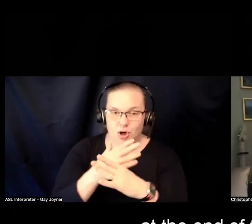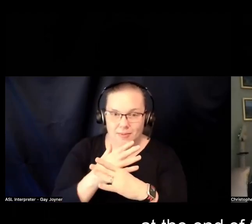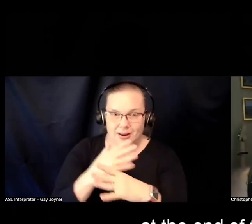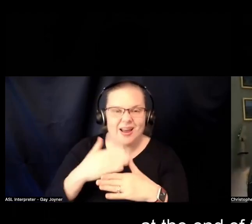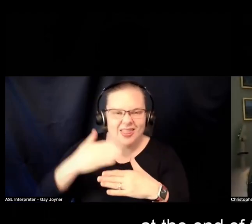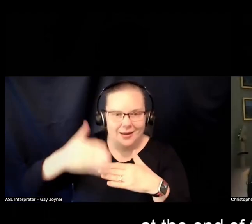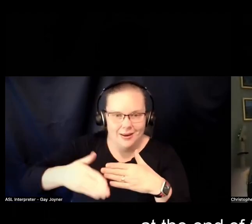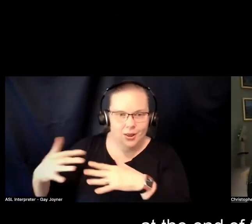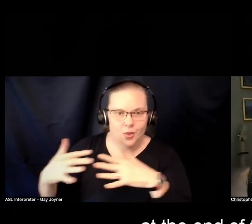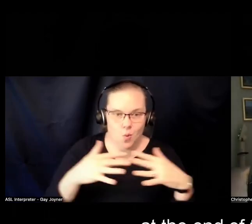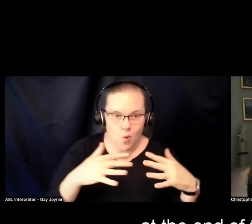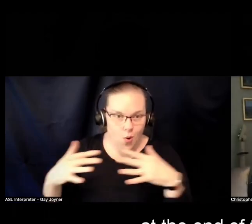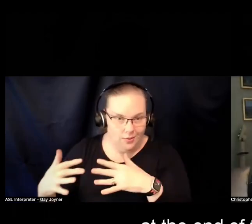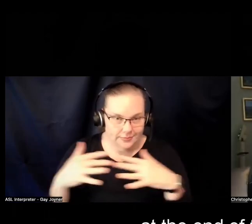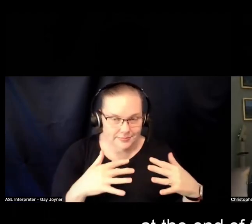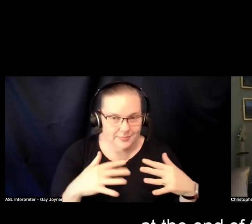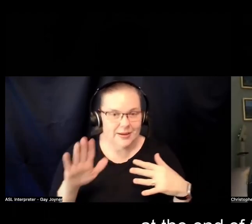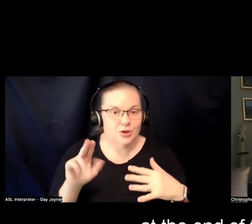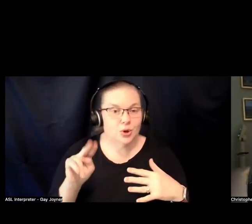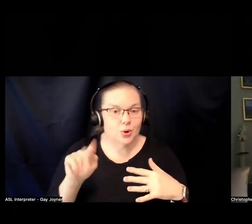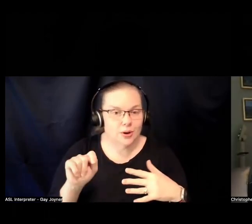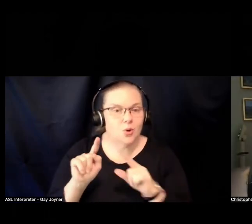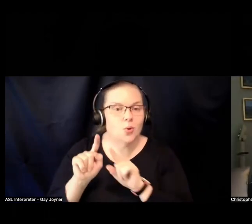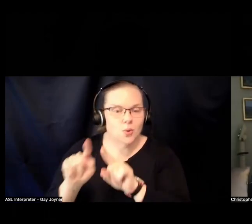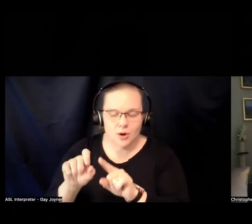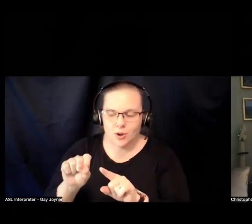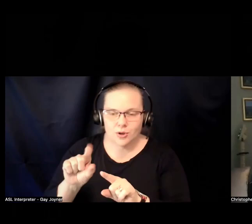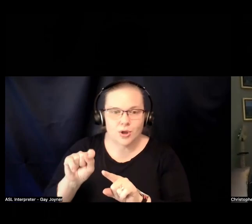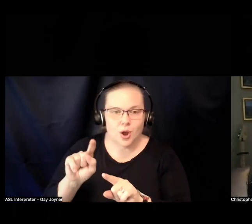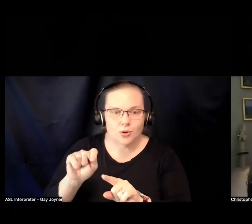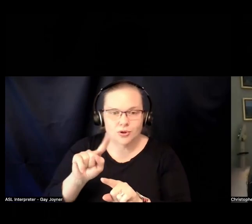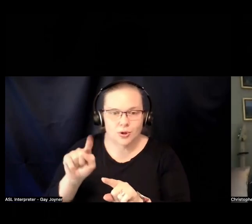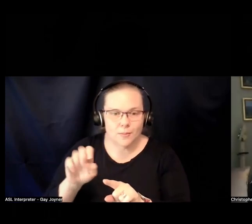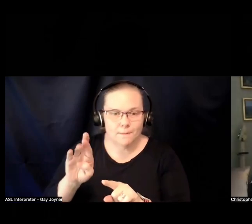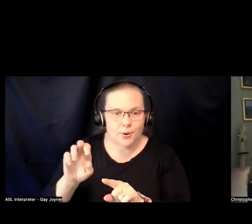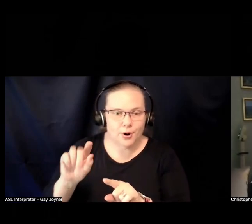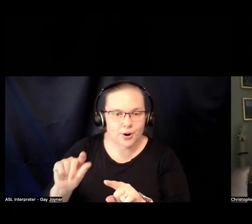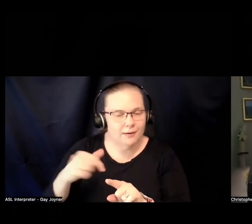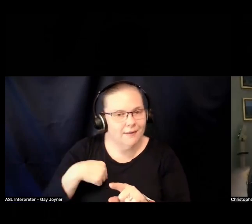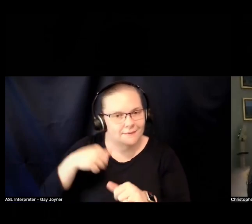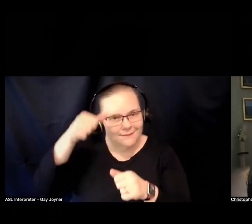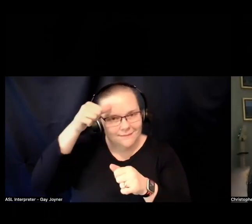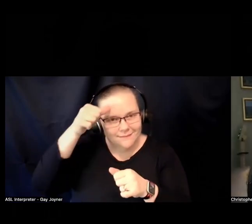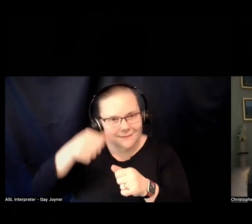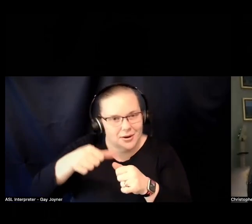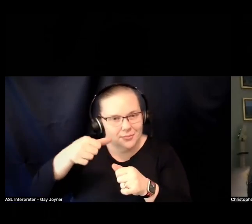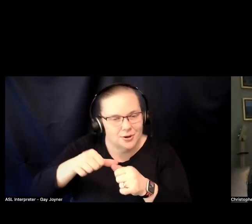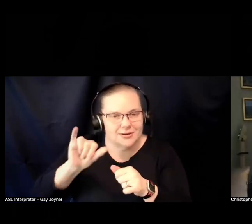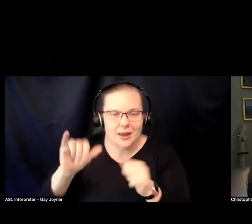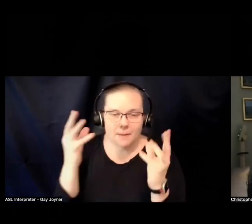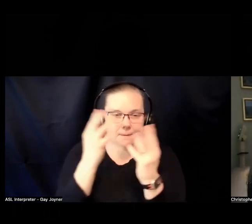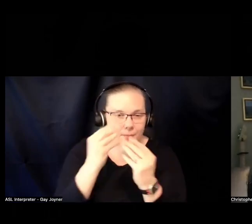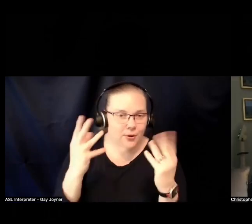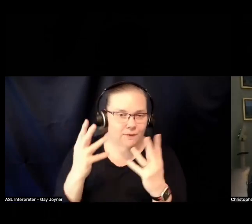war, his unit went to Salzburg, and he had fond memories of that beautiful part of